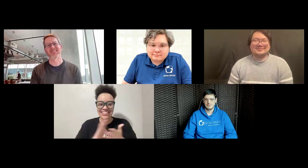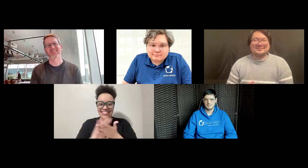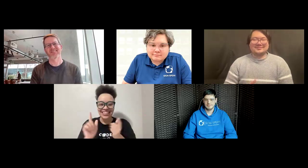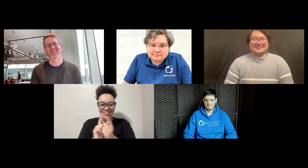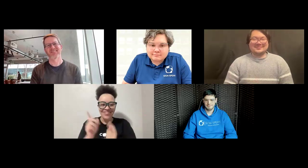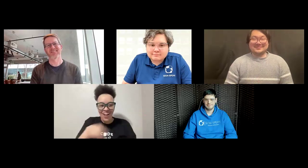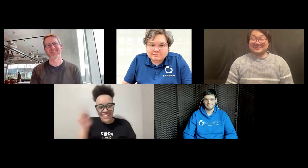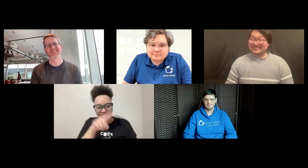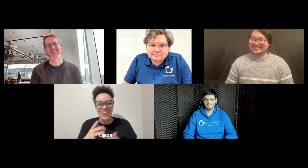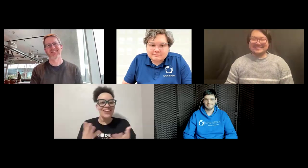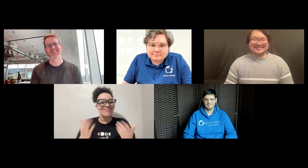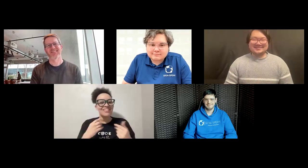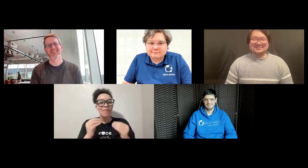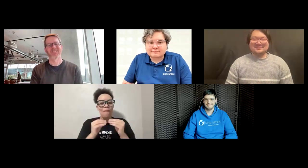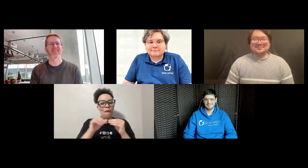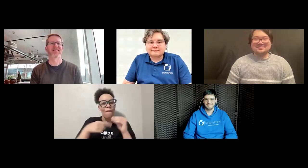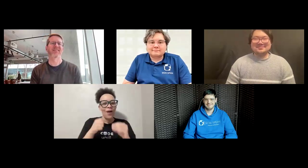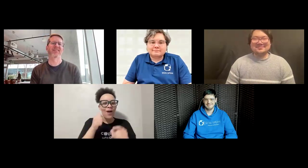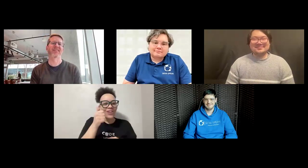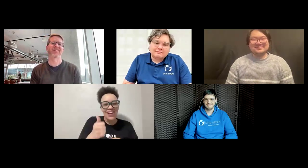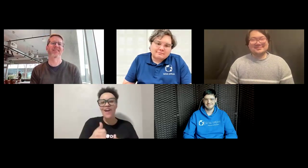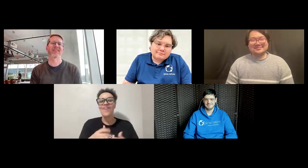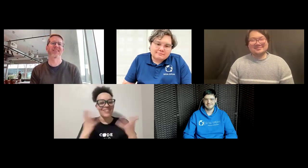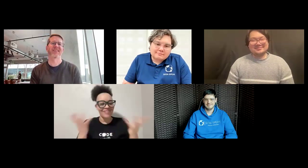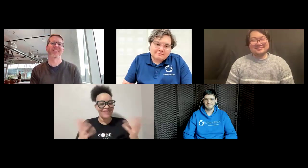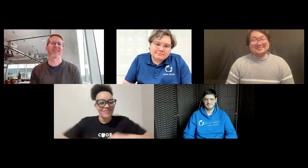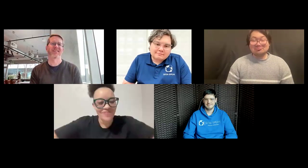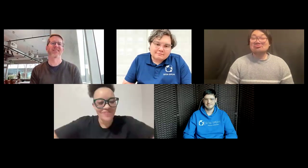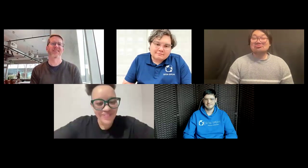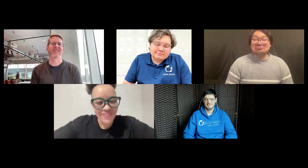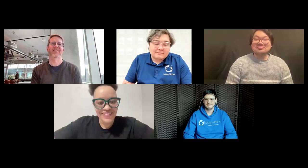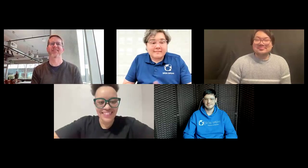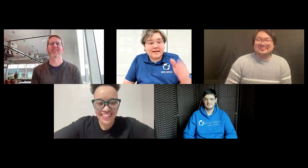ScienceSpeak, what's up? Nice to meet you all. And tell me more about yourself.